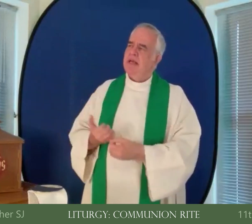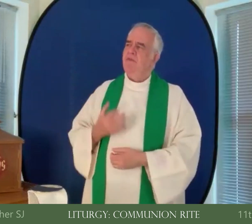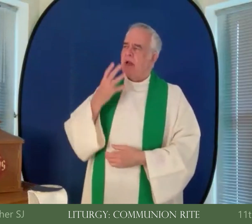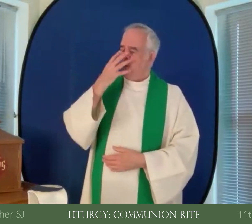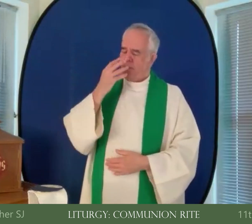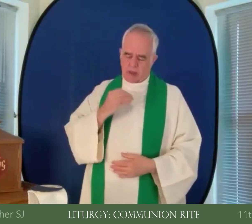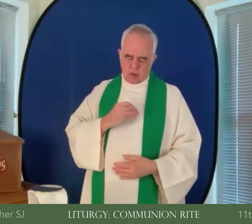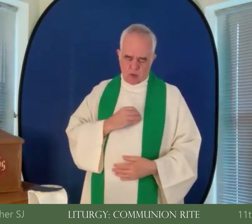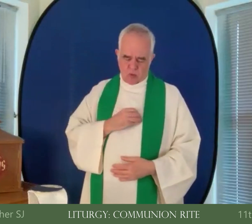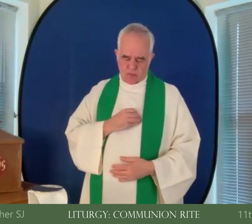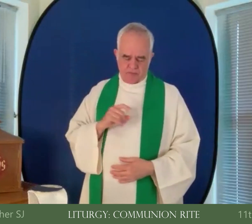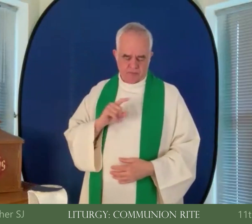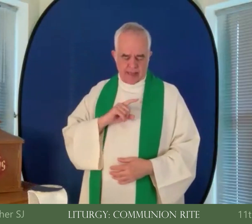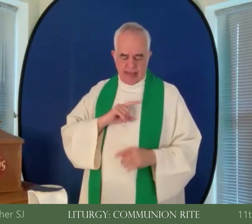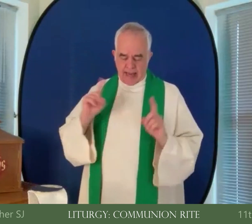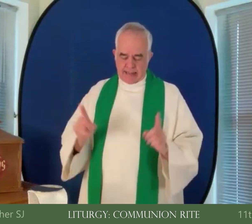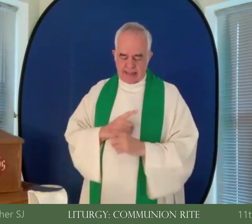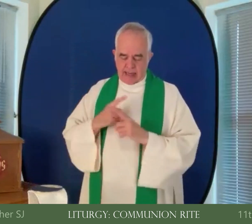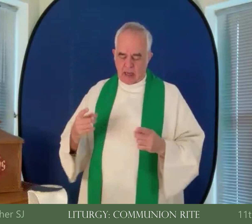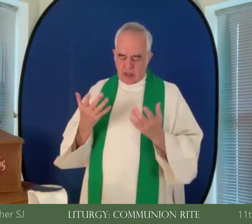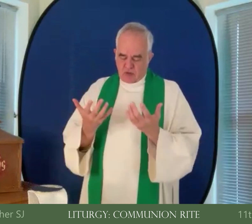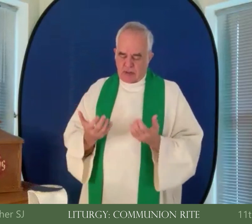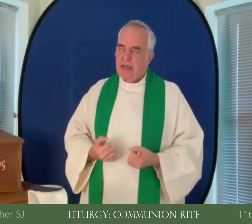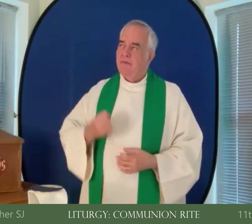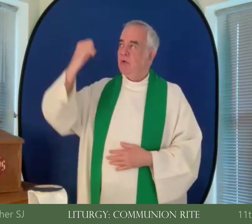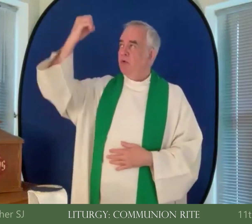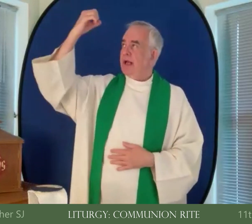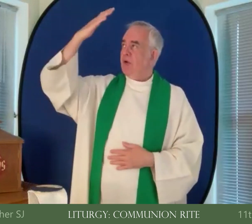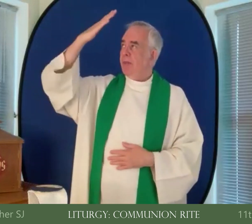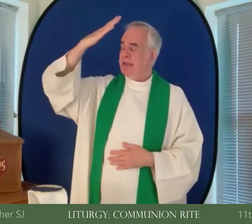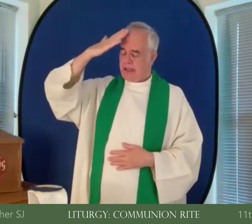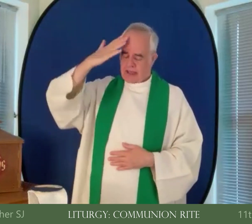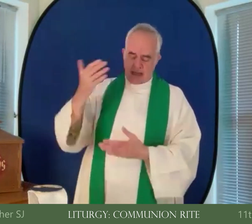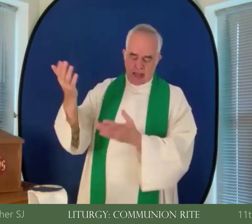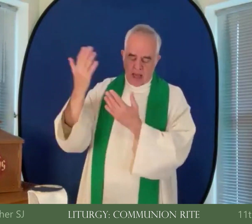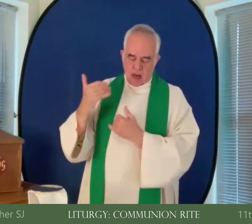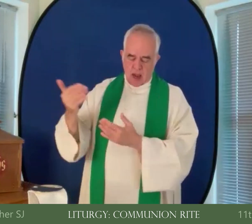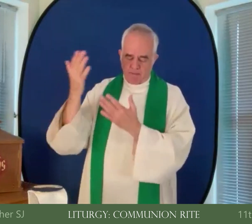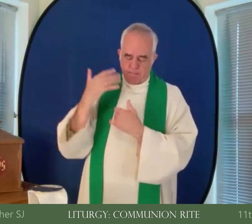Hebrew internationally. Since our character is Hebrew documentary comes